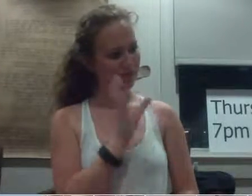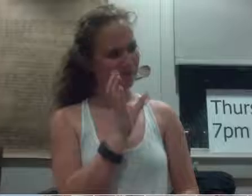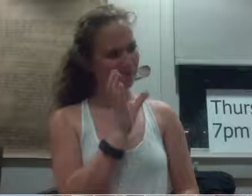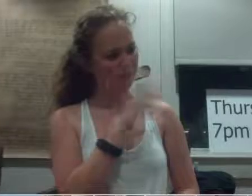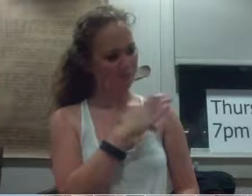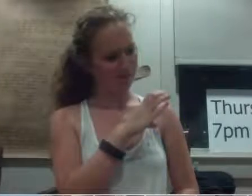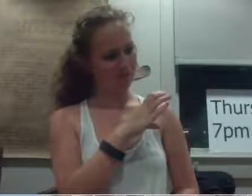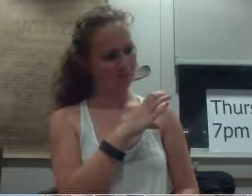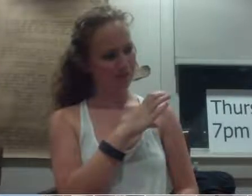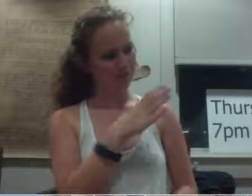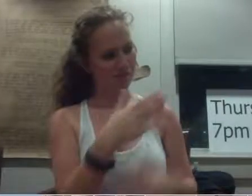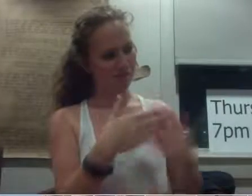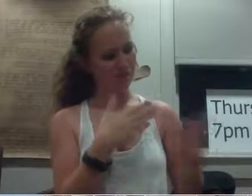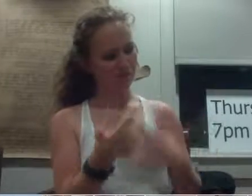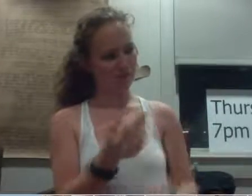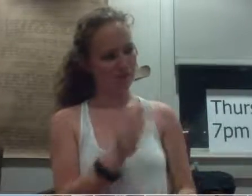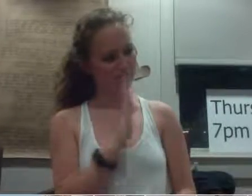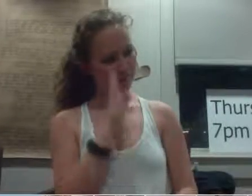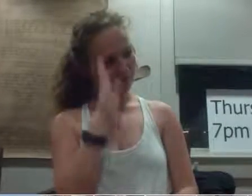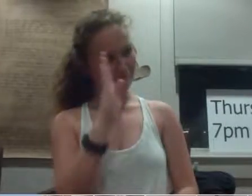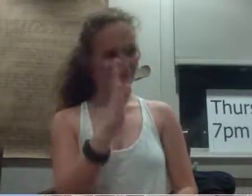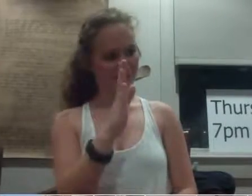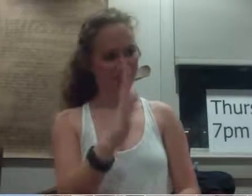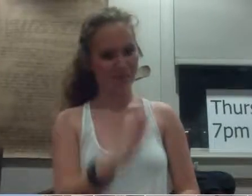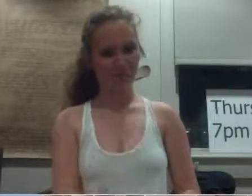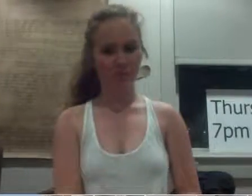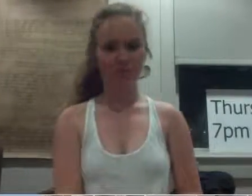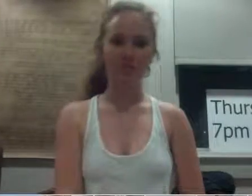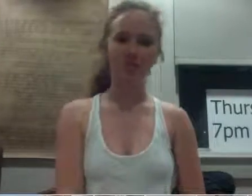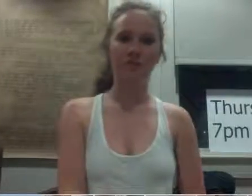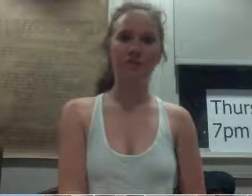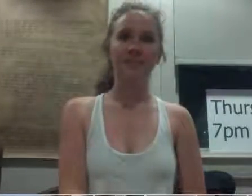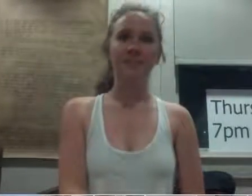Interesting. It's an odd. Anyway, bye.